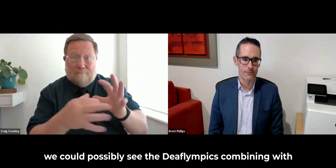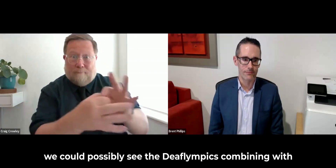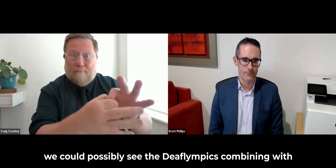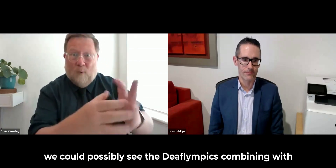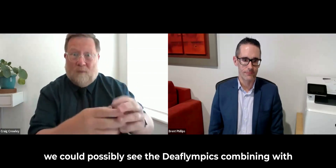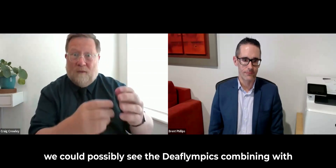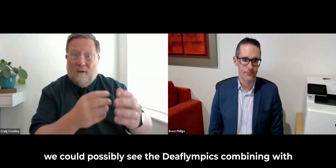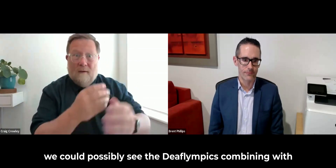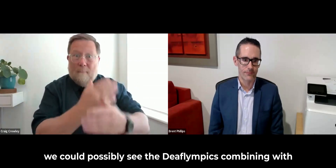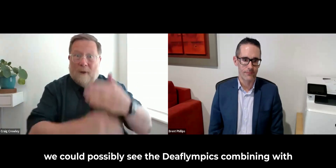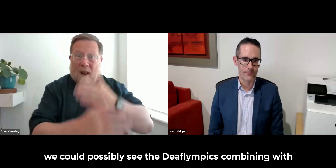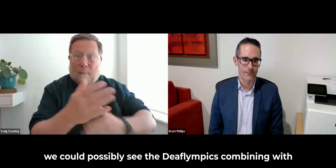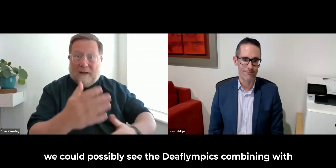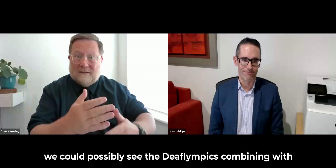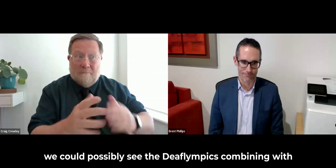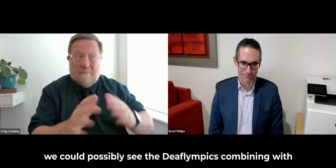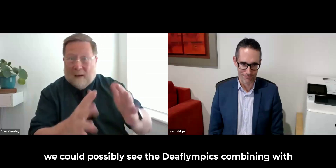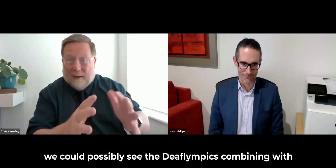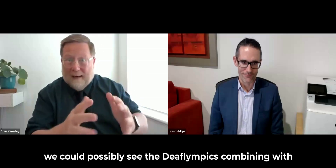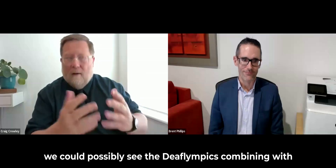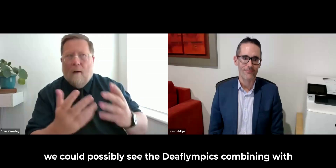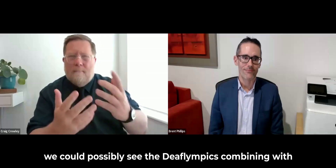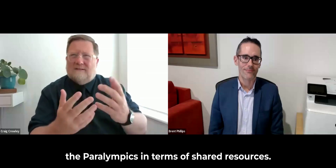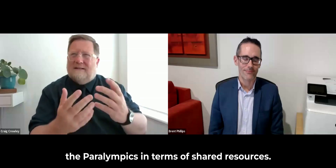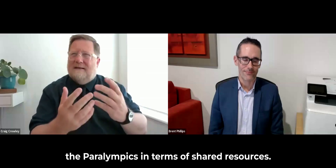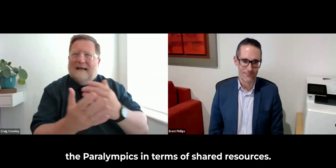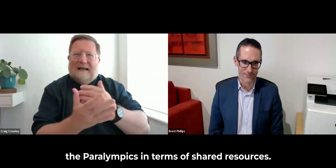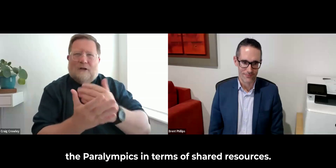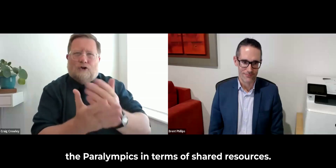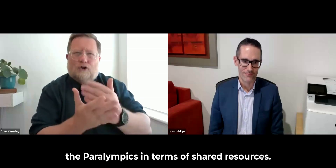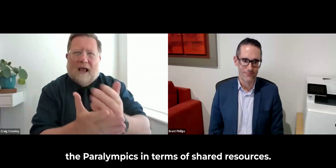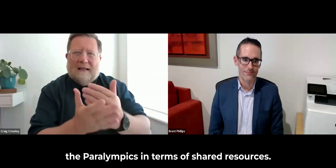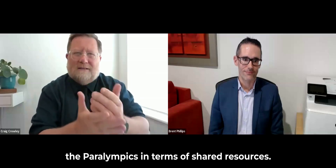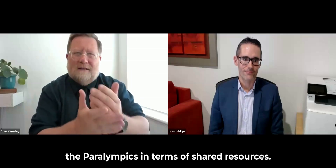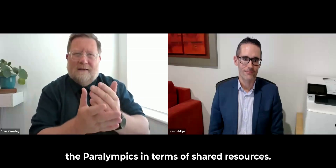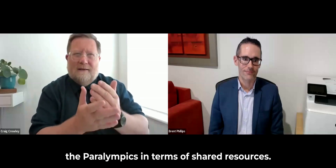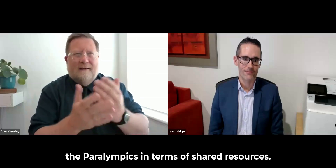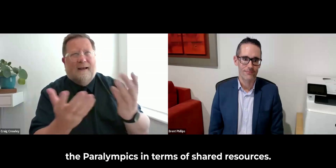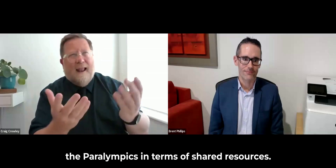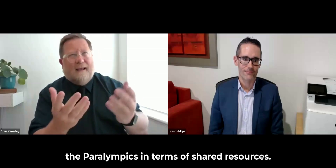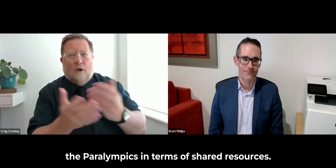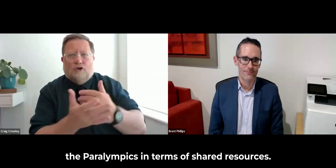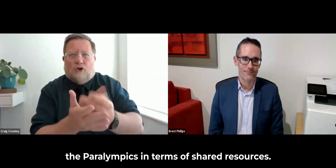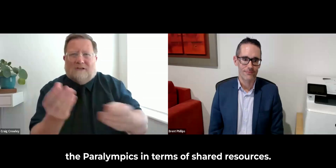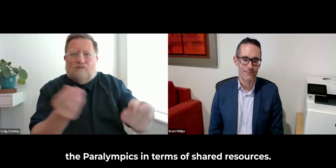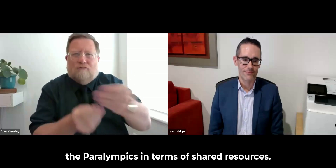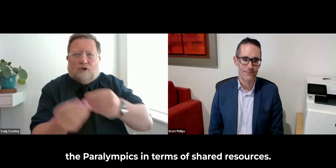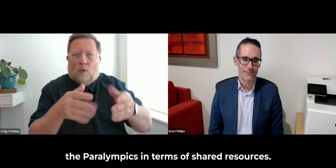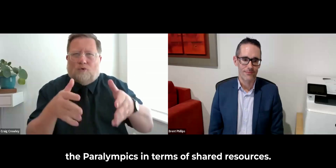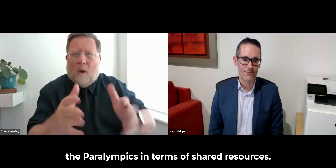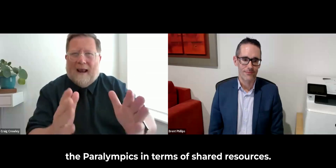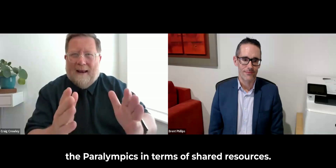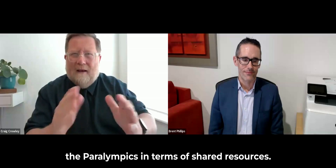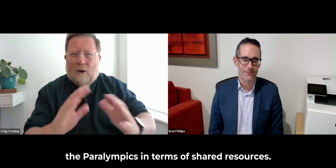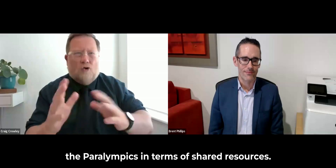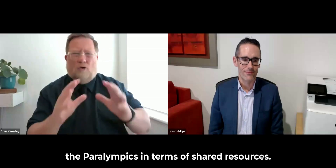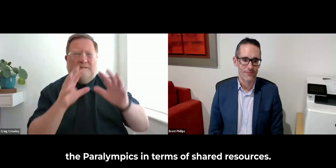see Deaf Olympics combining with the Paralympics in terms of shared